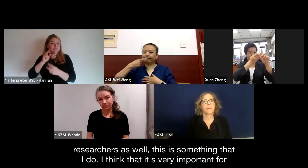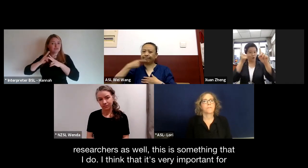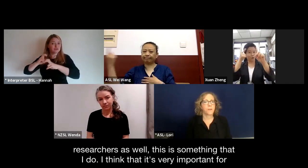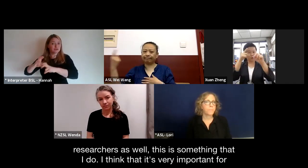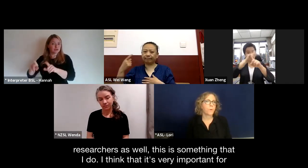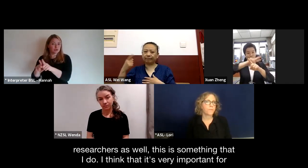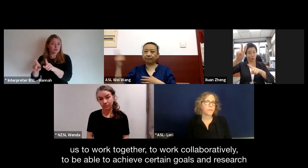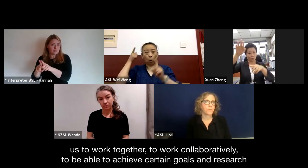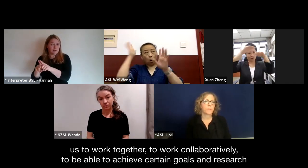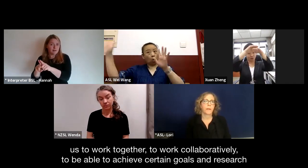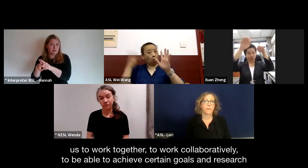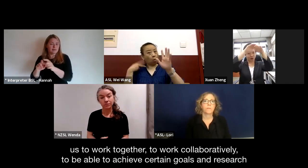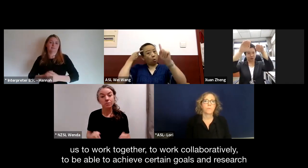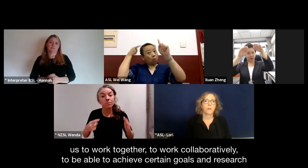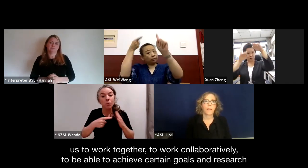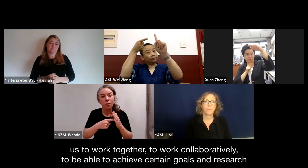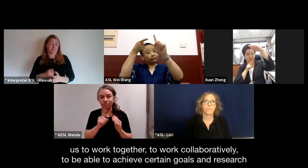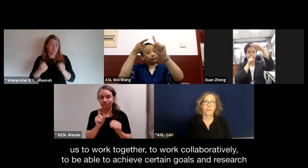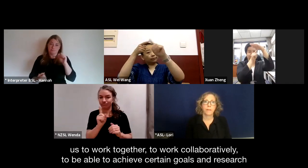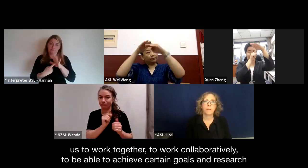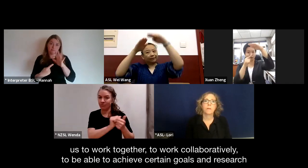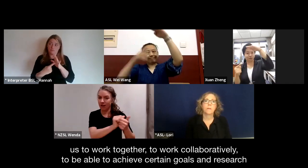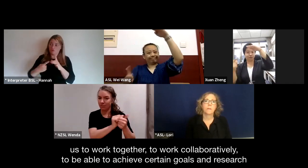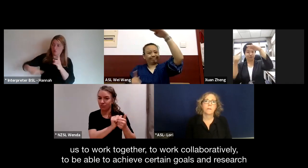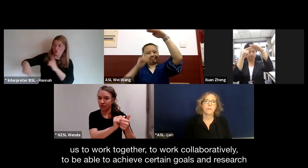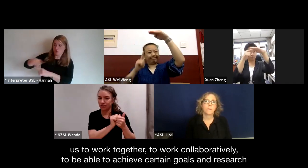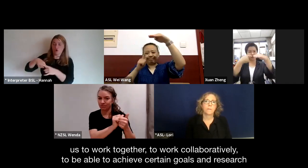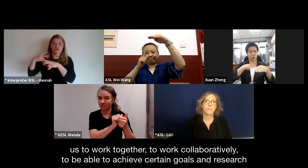I think that it's very important for us to work together, to work collaboratively.